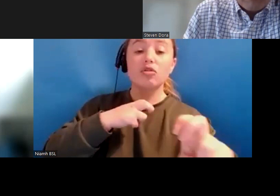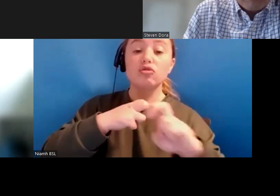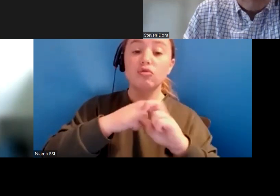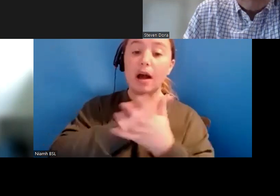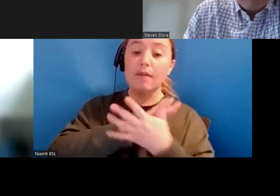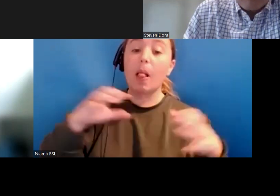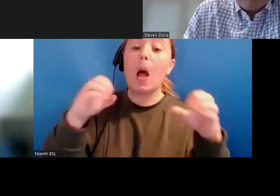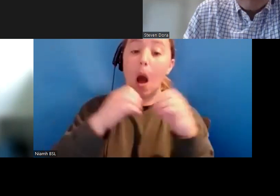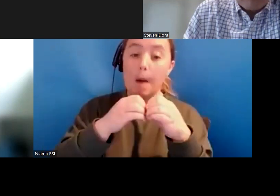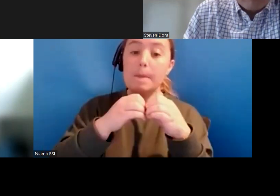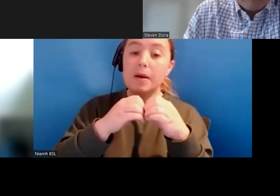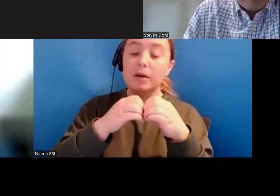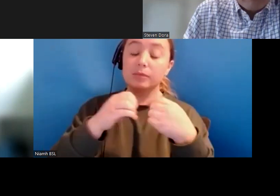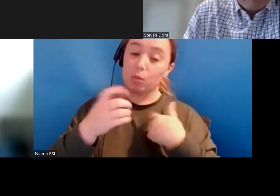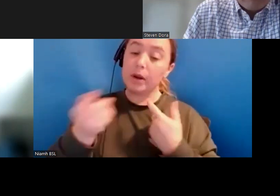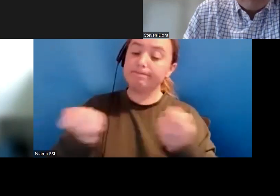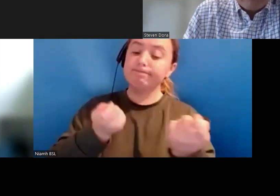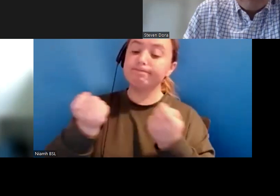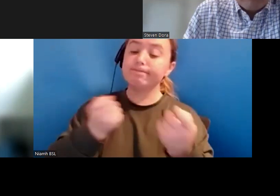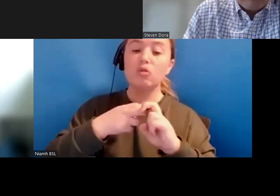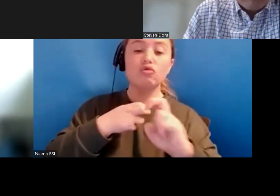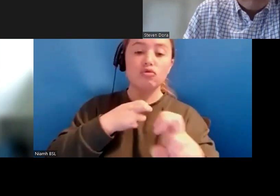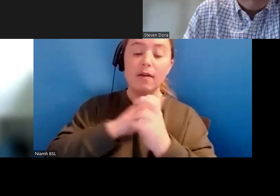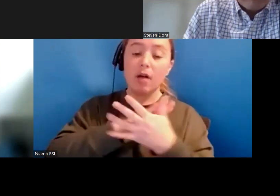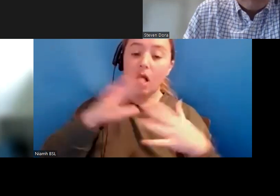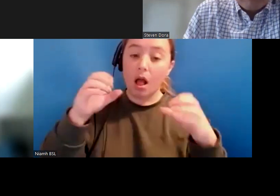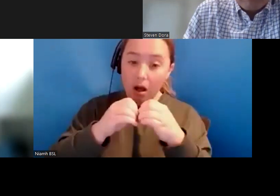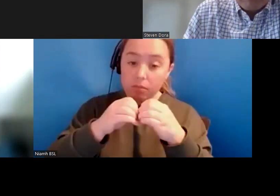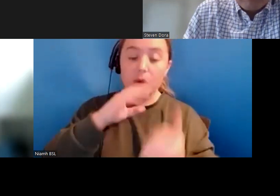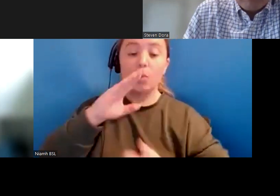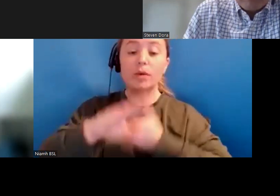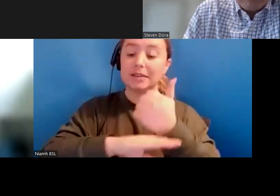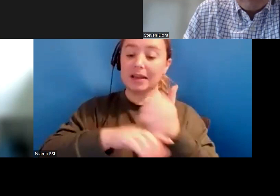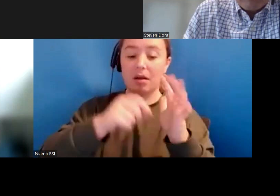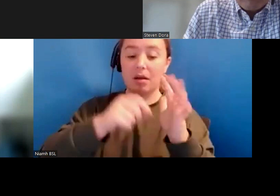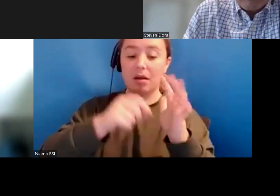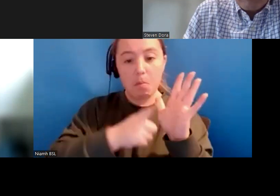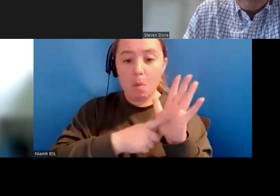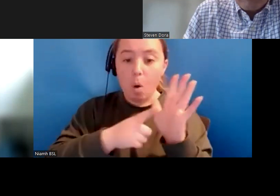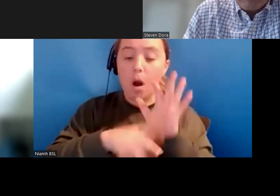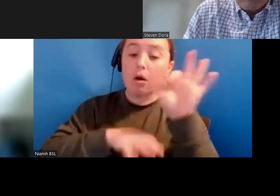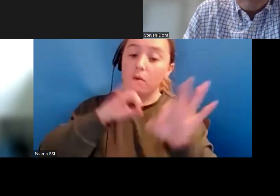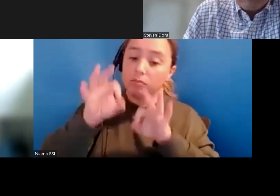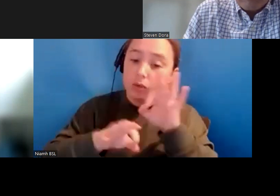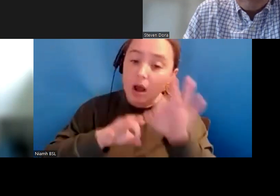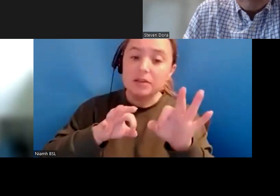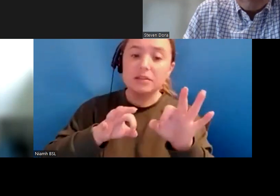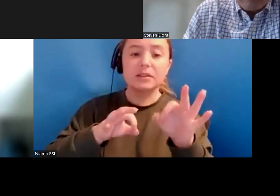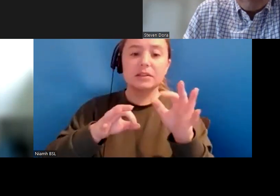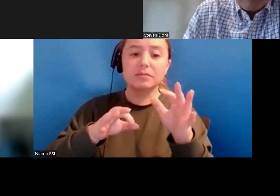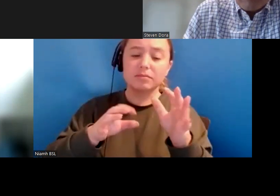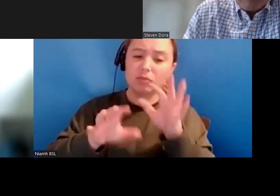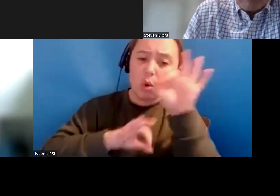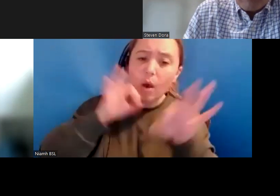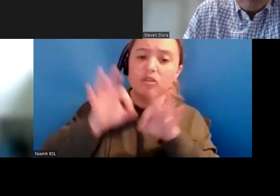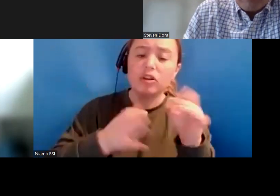also collect information through our weekly polls from our members and surrounding different transport and travel areas, and have run a series of webinars